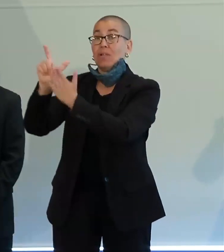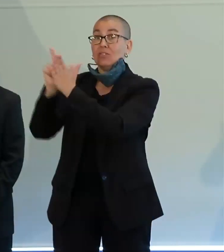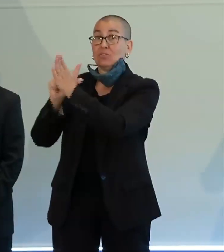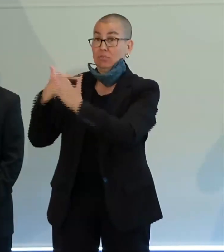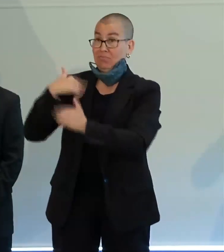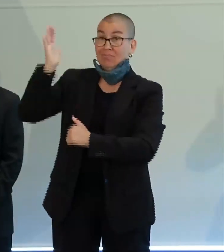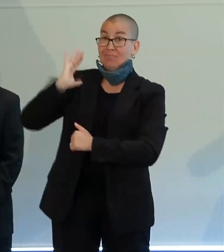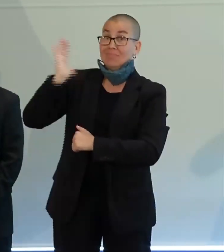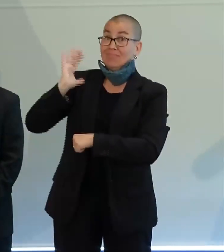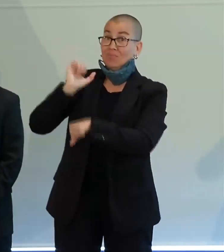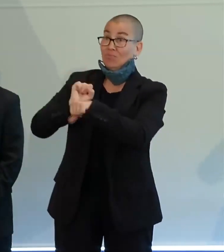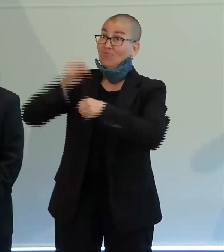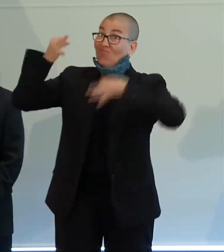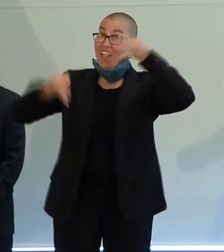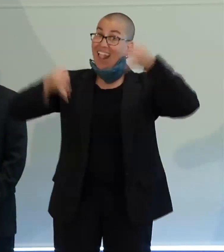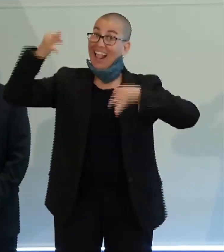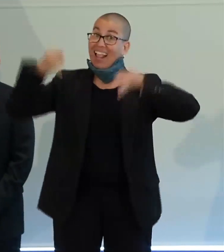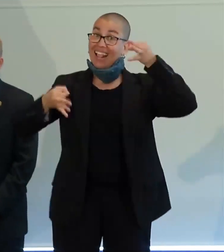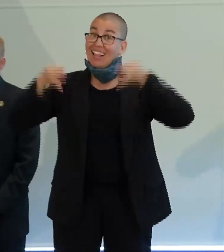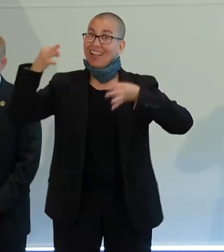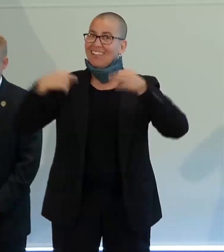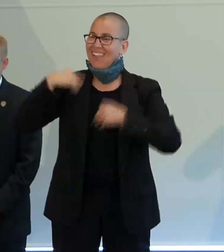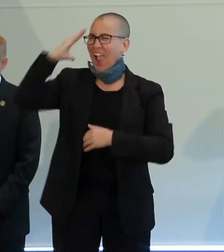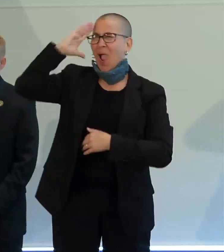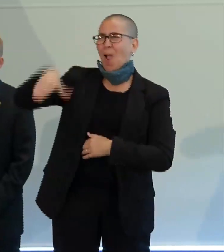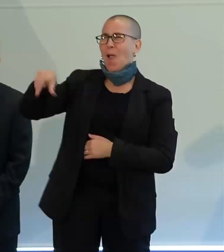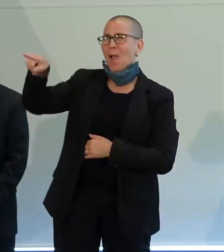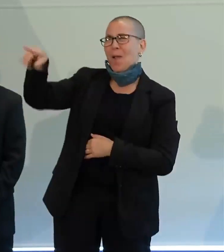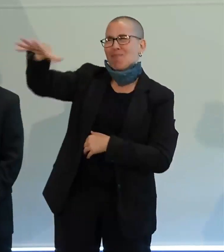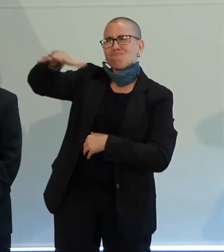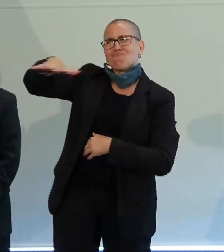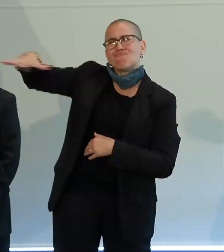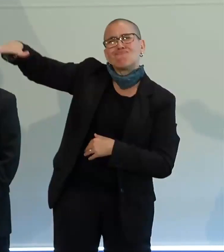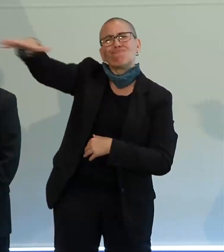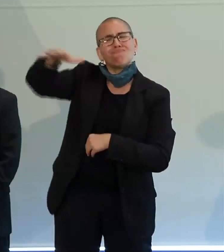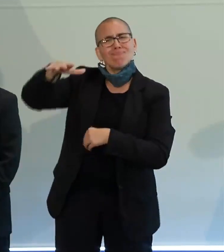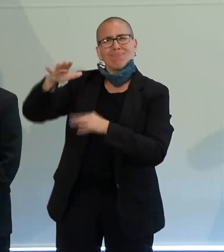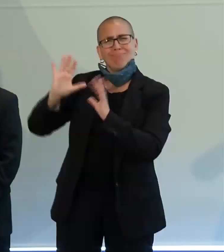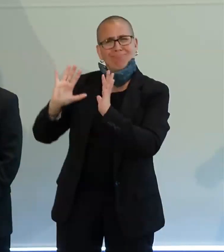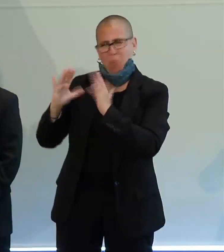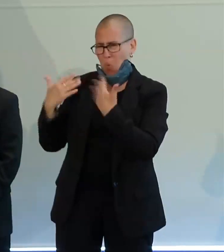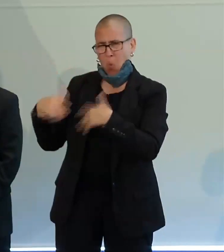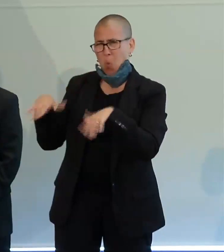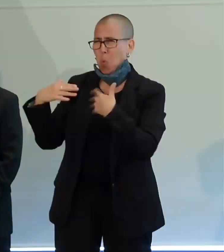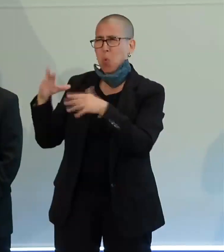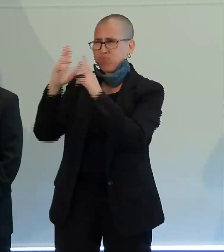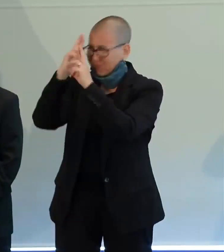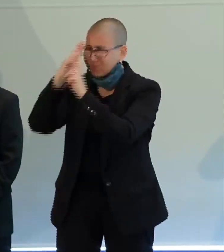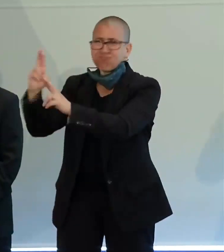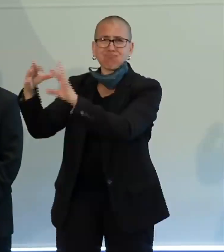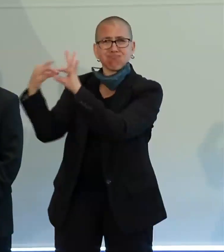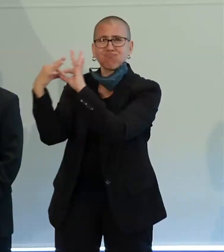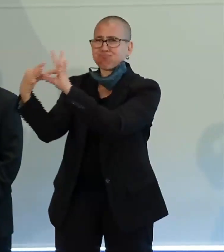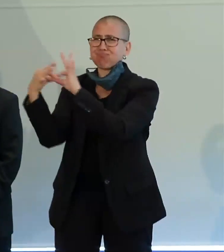I know all the lawyers there. I respect them all, admire them all, and we're going along fine. Can I introduce you?